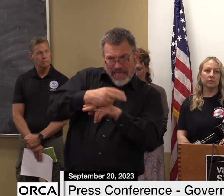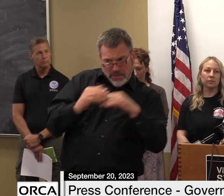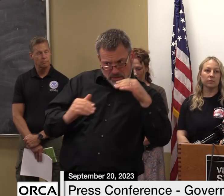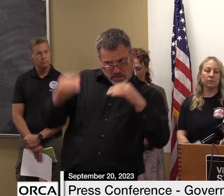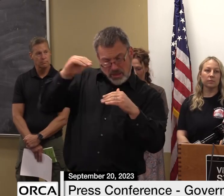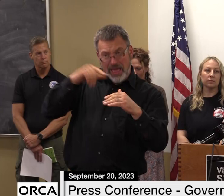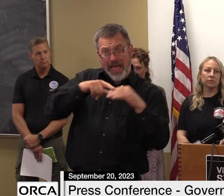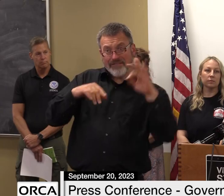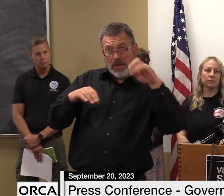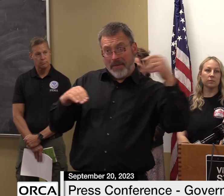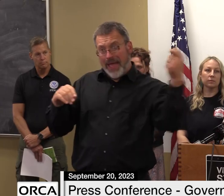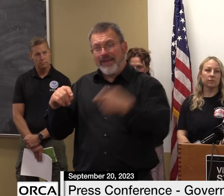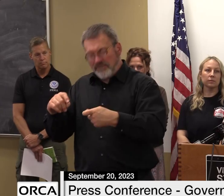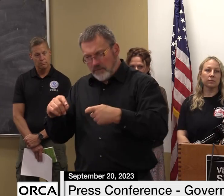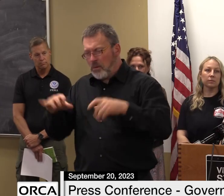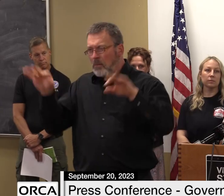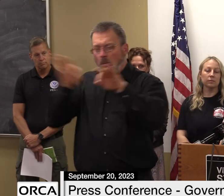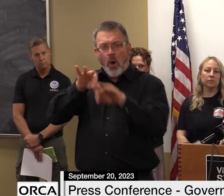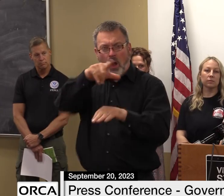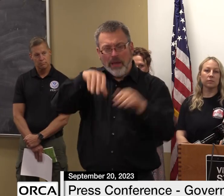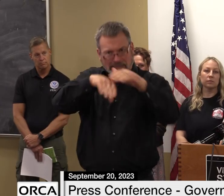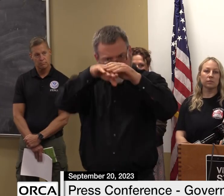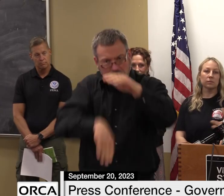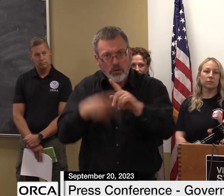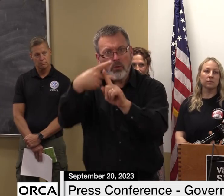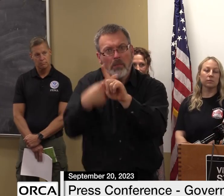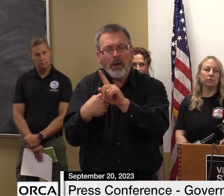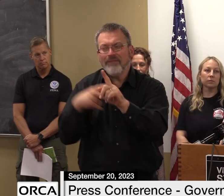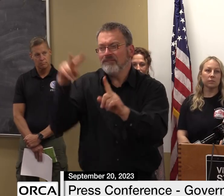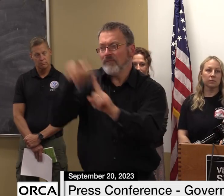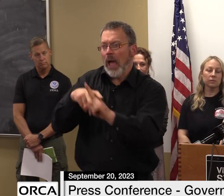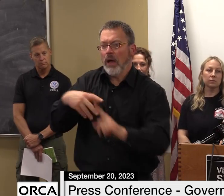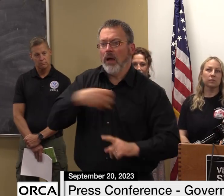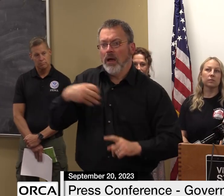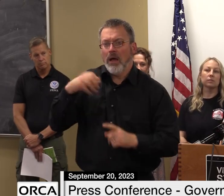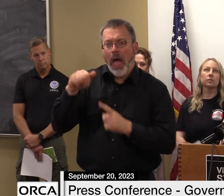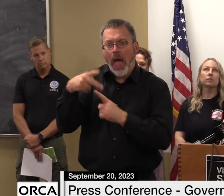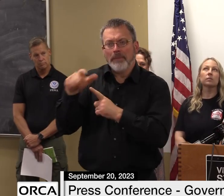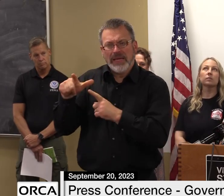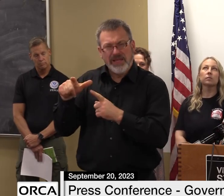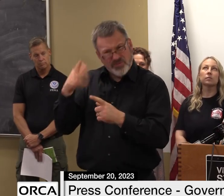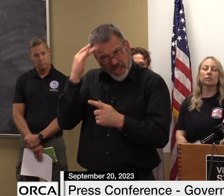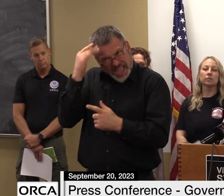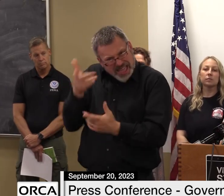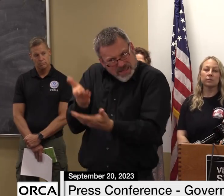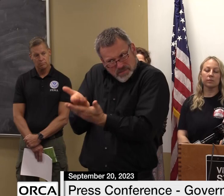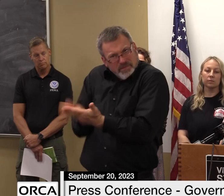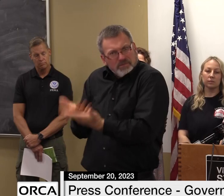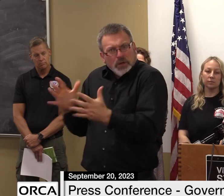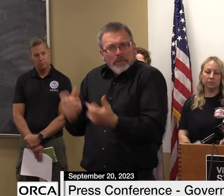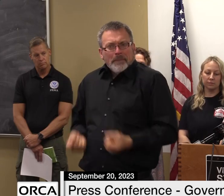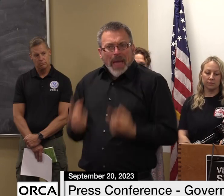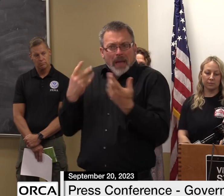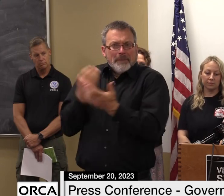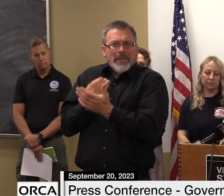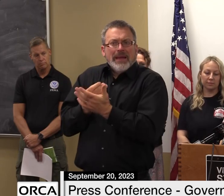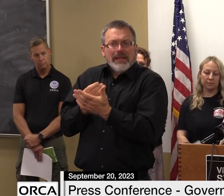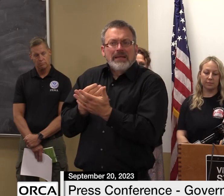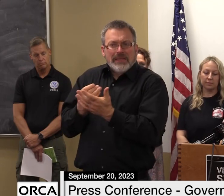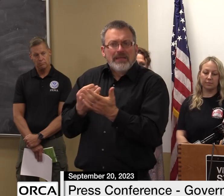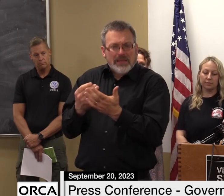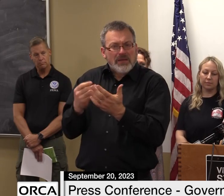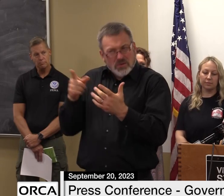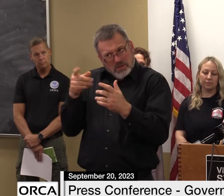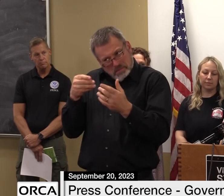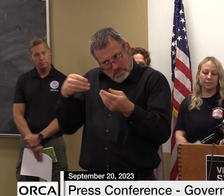in appealing. It won't affect your original award, particularly when you have evidence that the cost exceeded what FEMA originally estimated